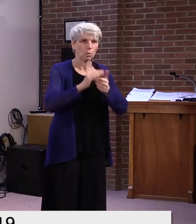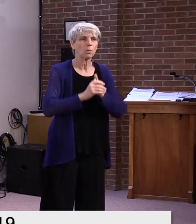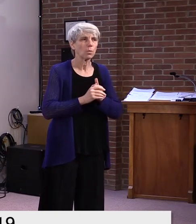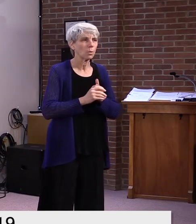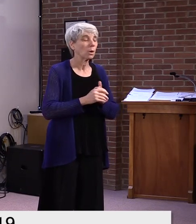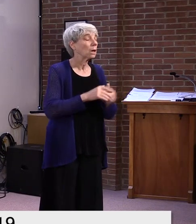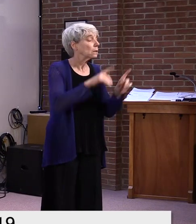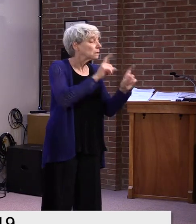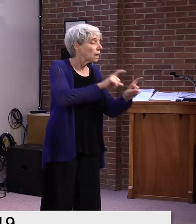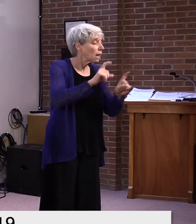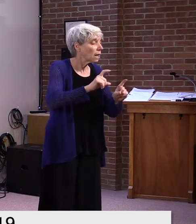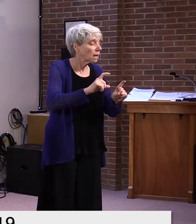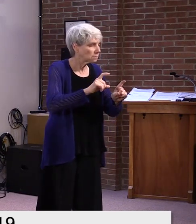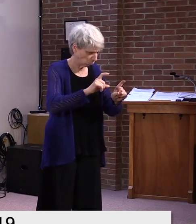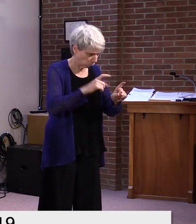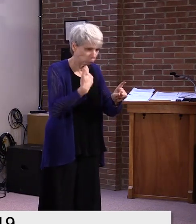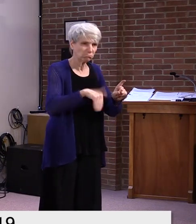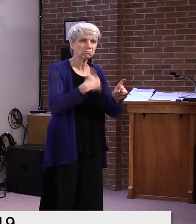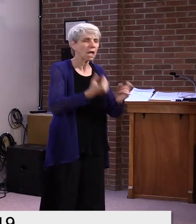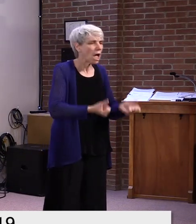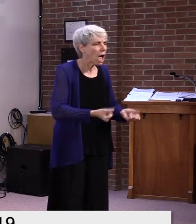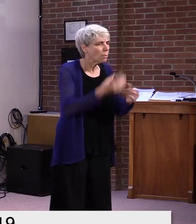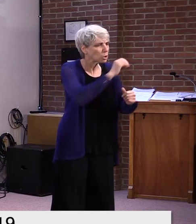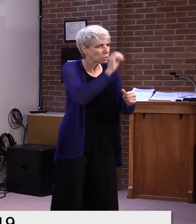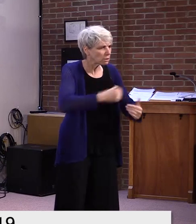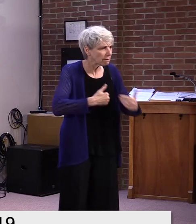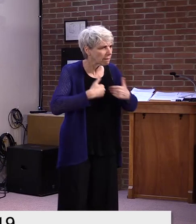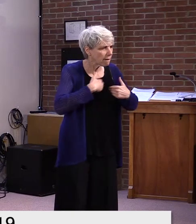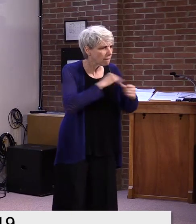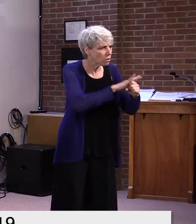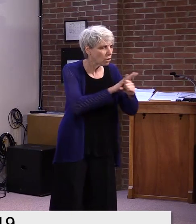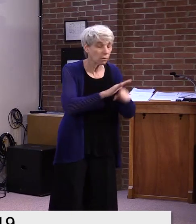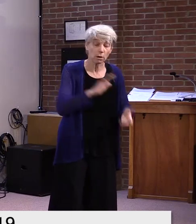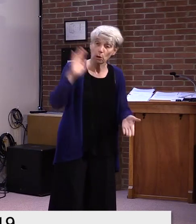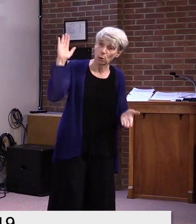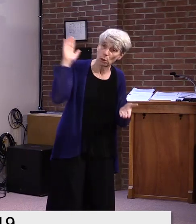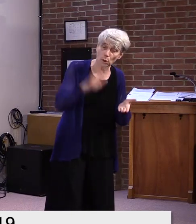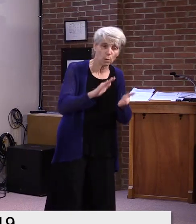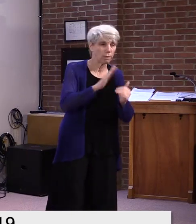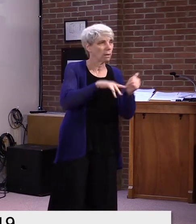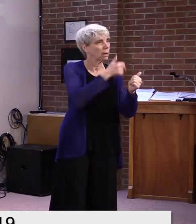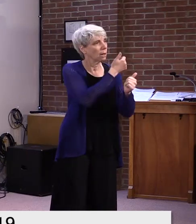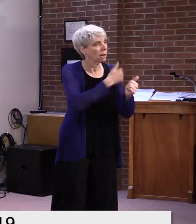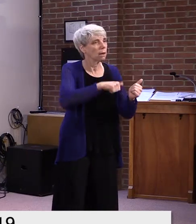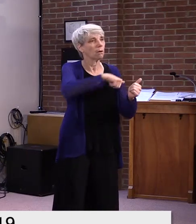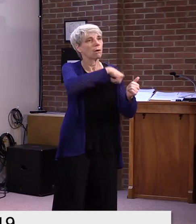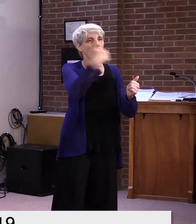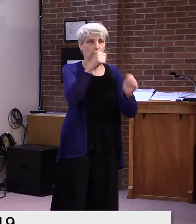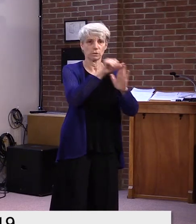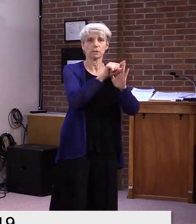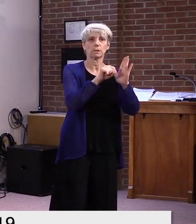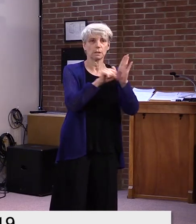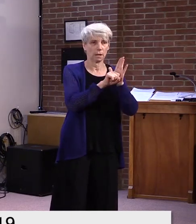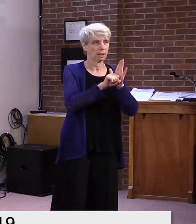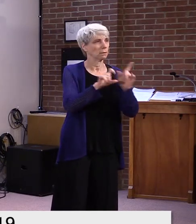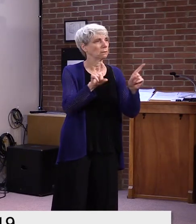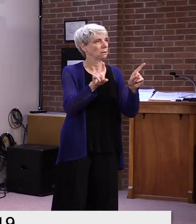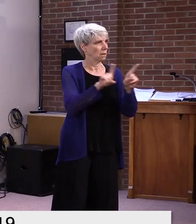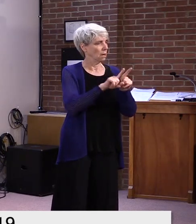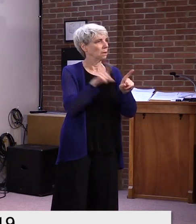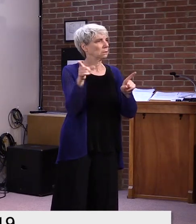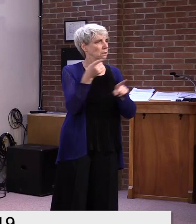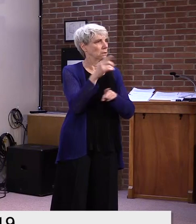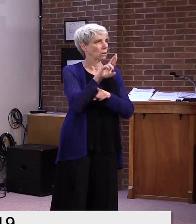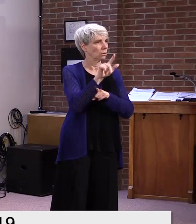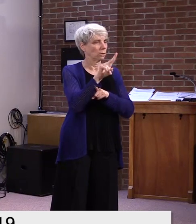rates regularly the lowest in the nation. As Commissioner Pichek and Dr. Levine had talked